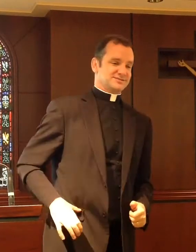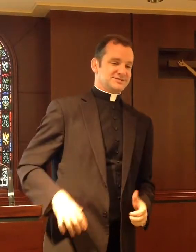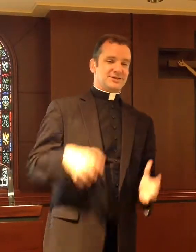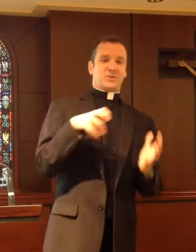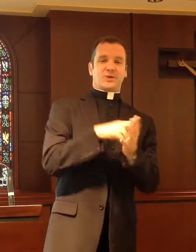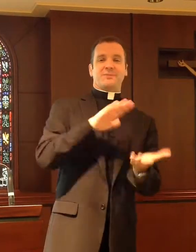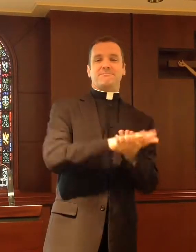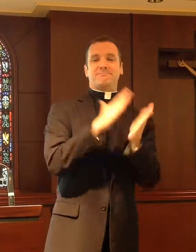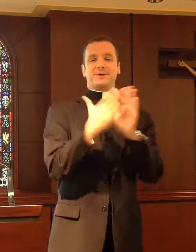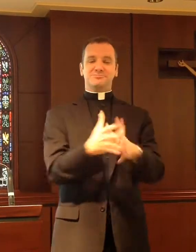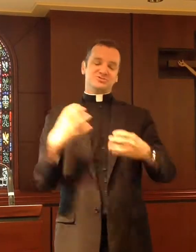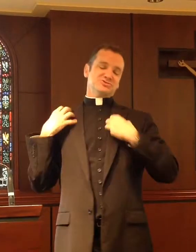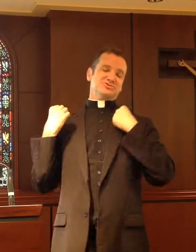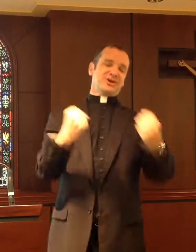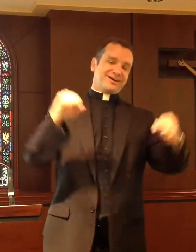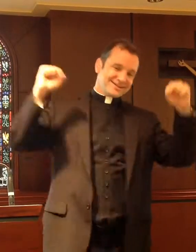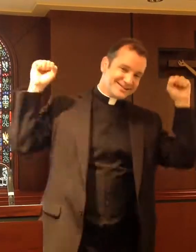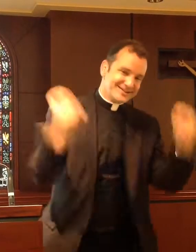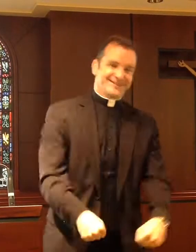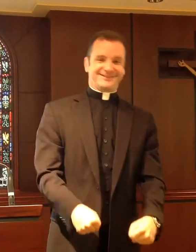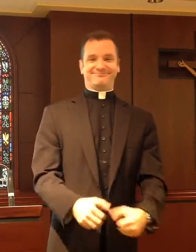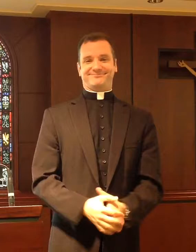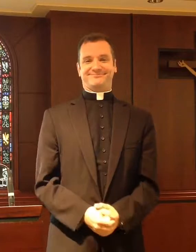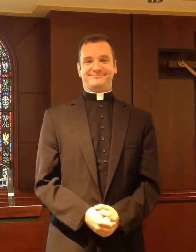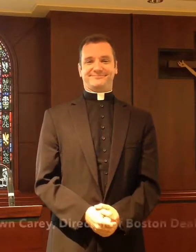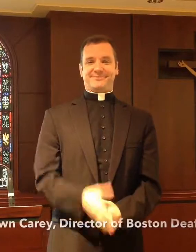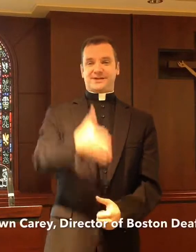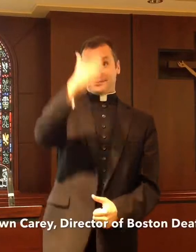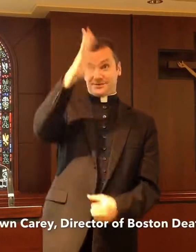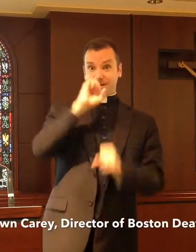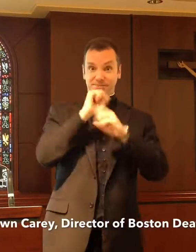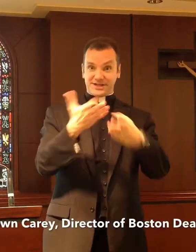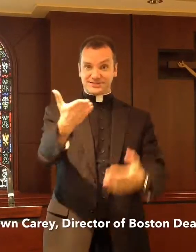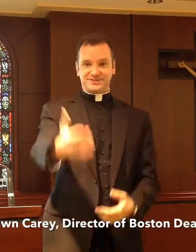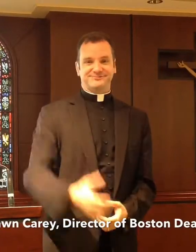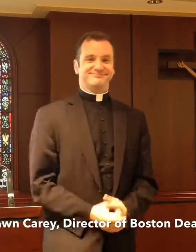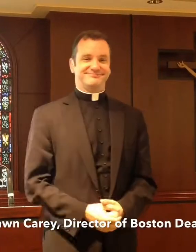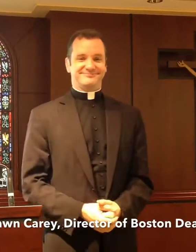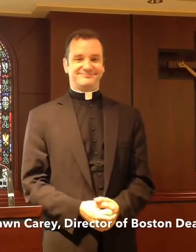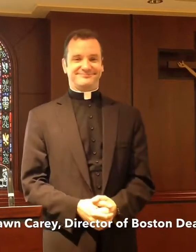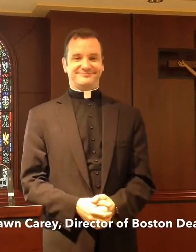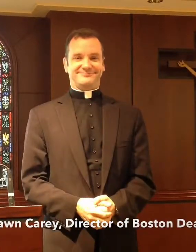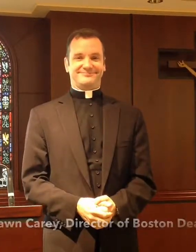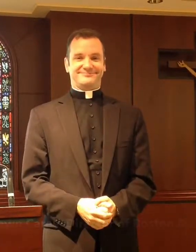With Christ, weakness can become a strength. It can. God bless you.